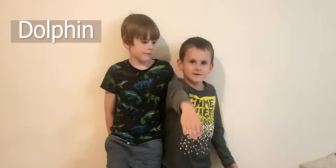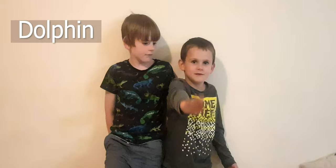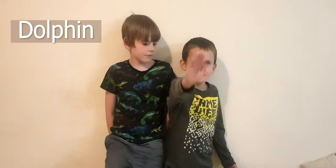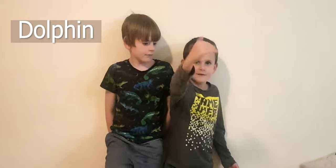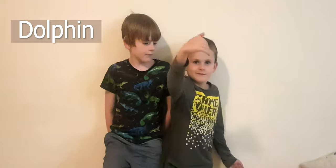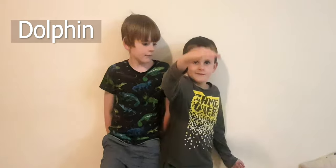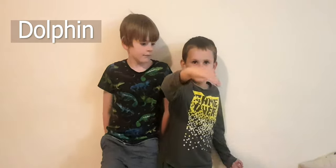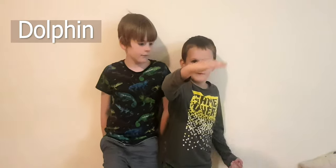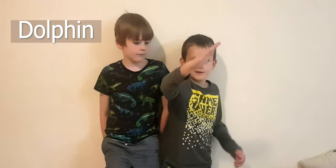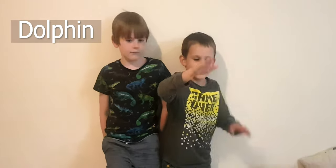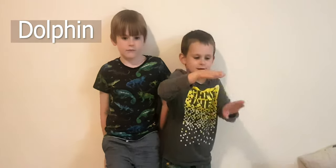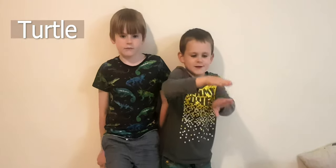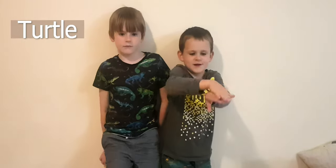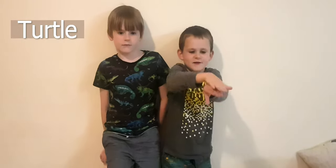Good, dolphin.